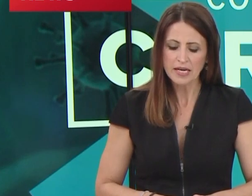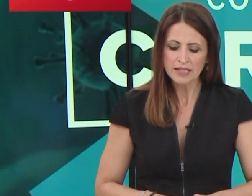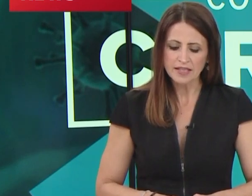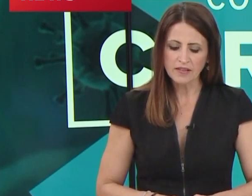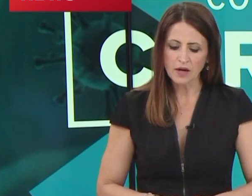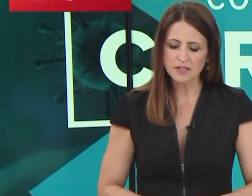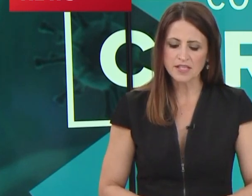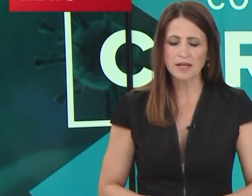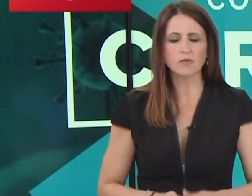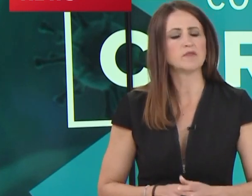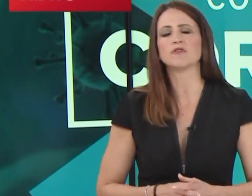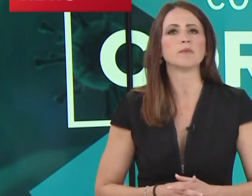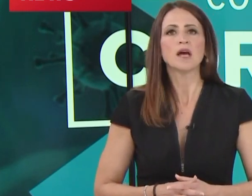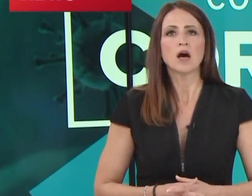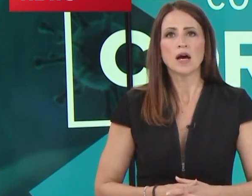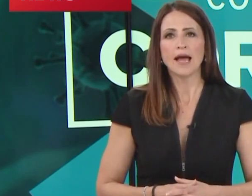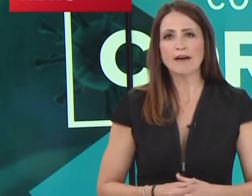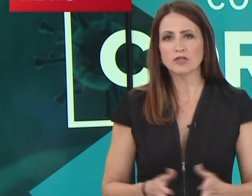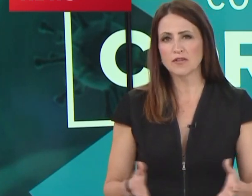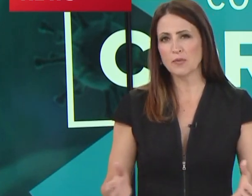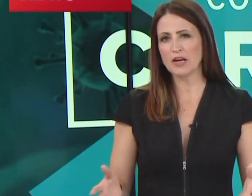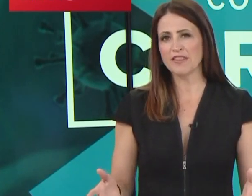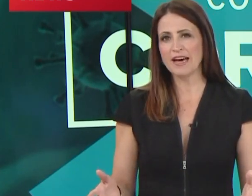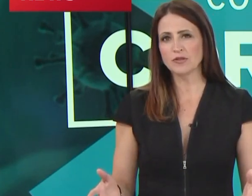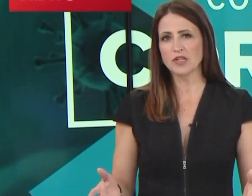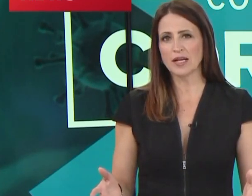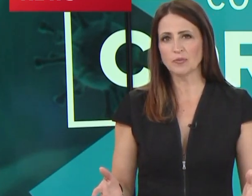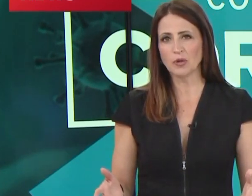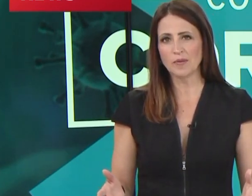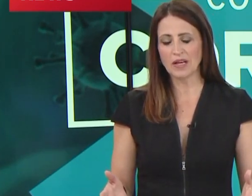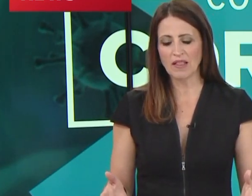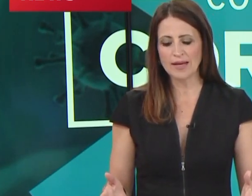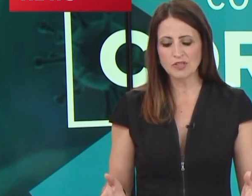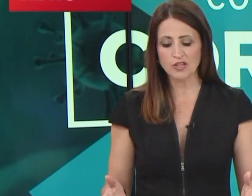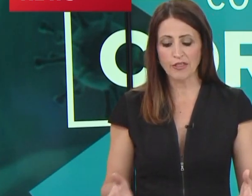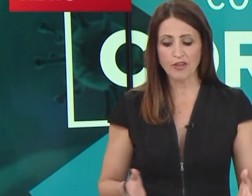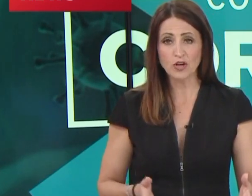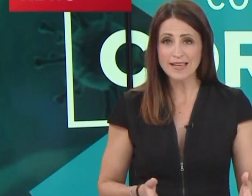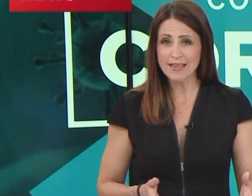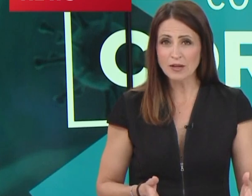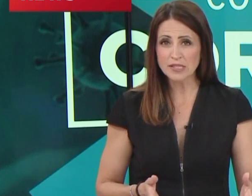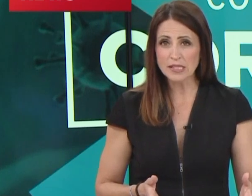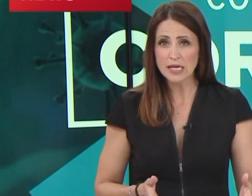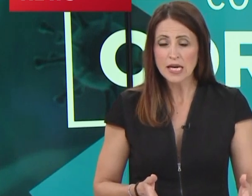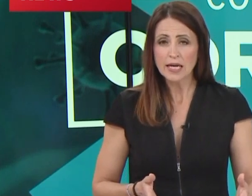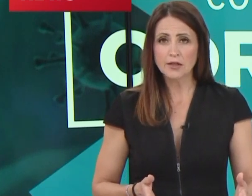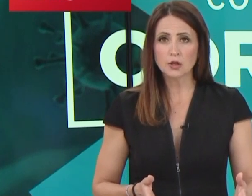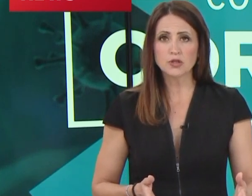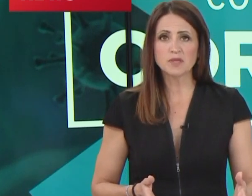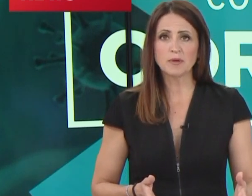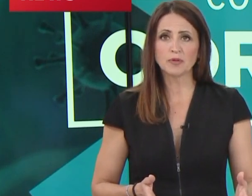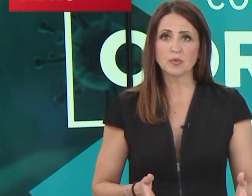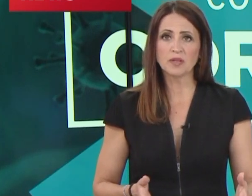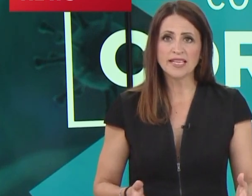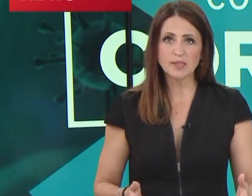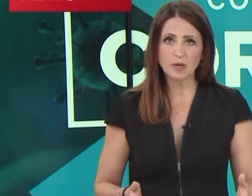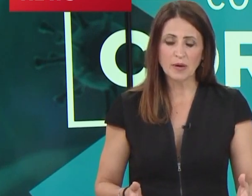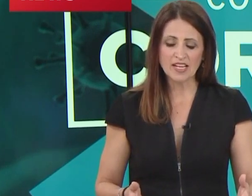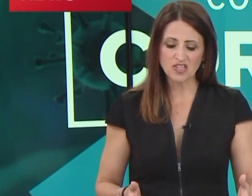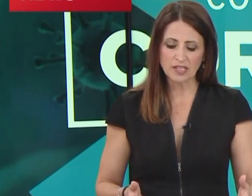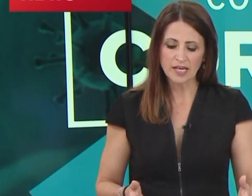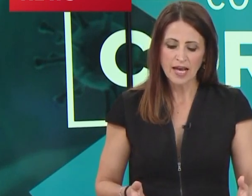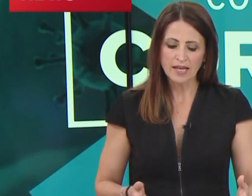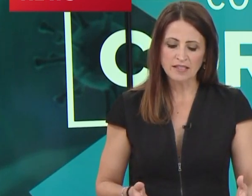Secretary, said that our state went from an average of about 1,000 unemployment claims to 30,000. He urges people to please